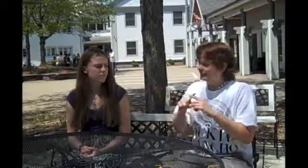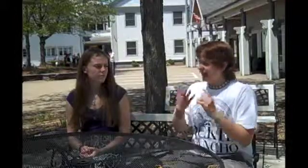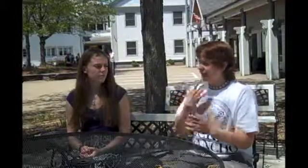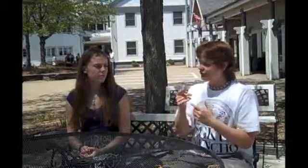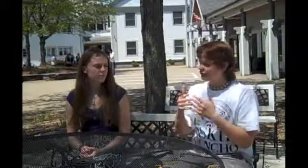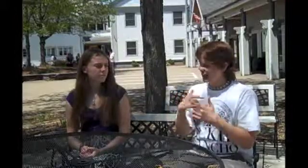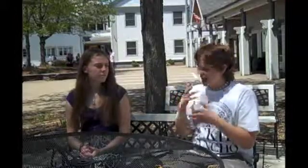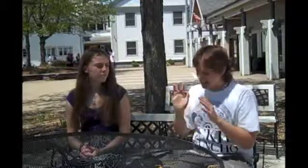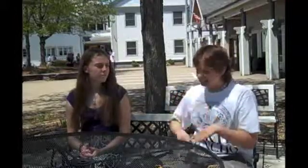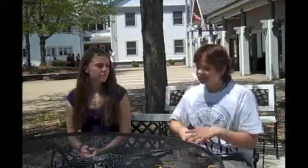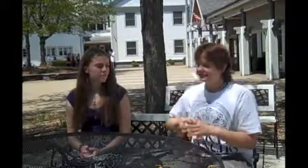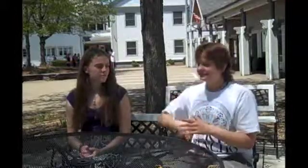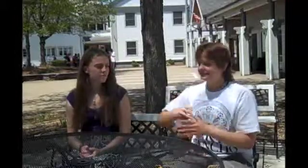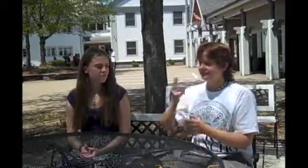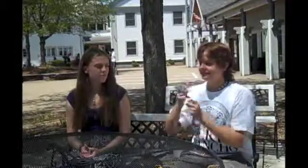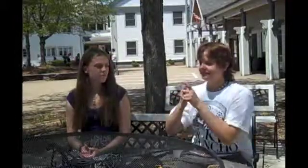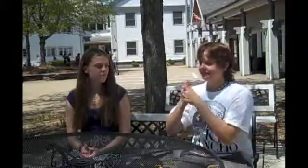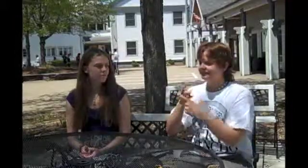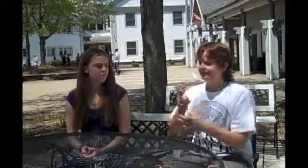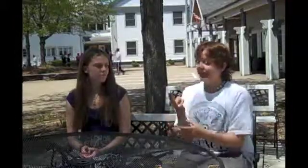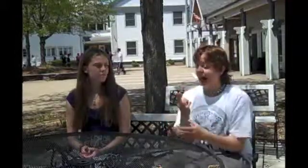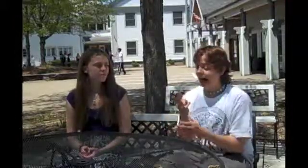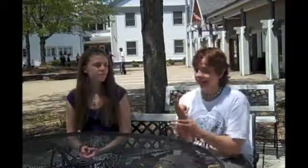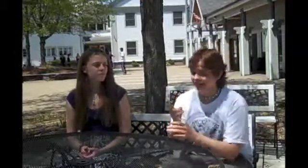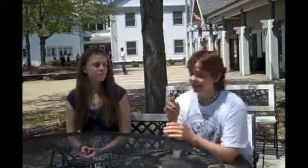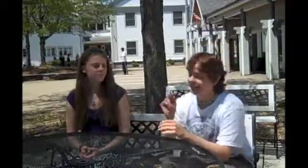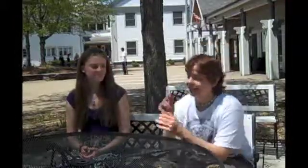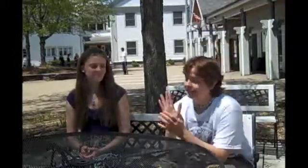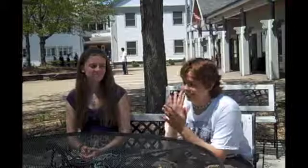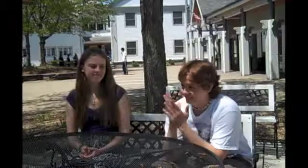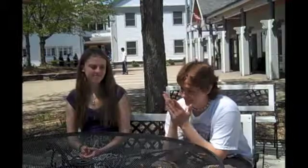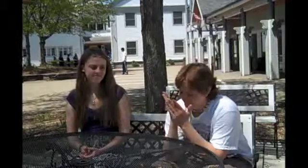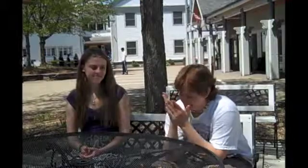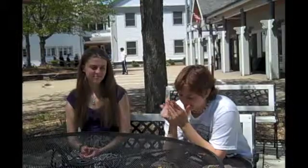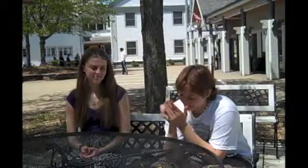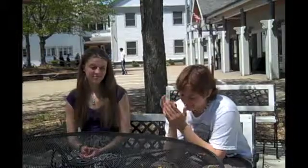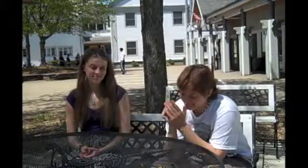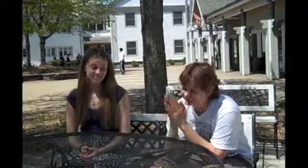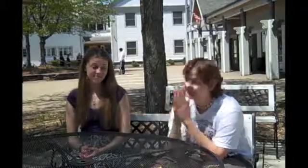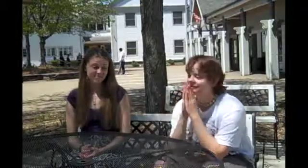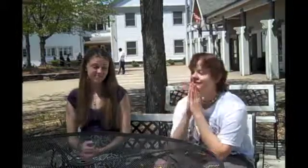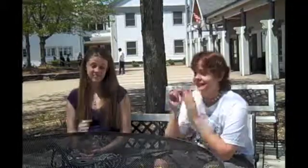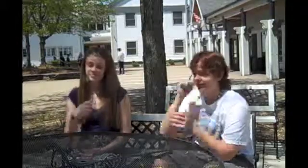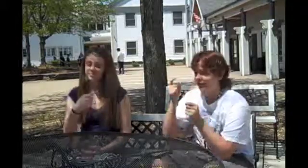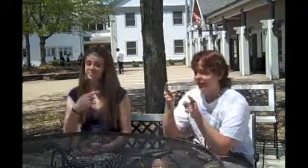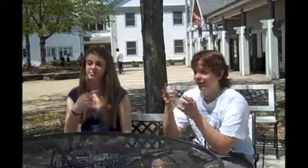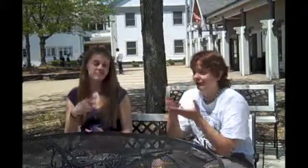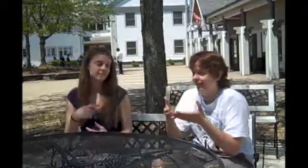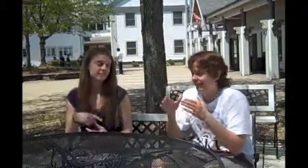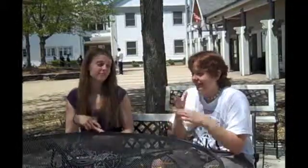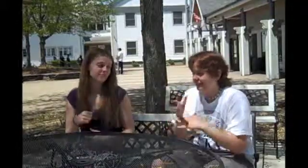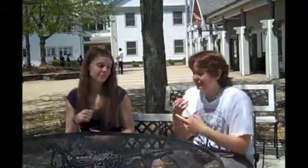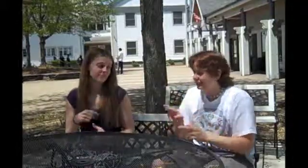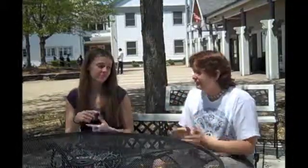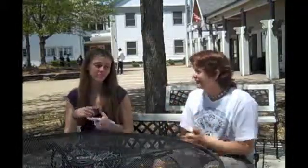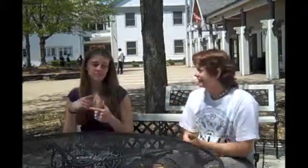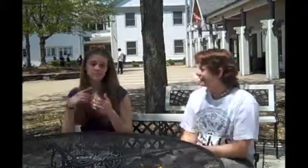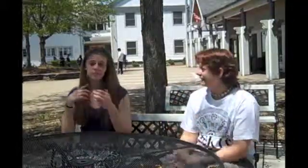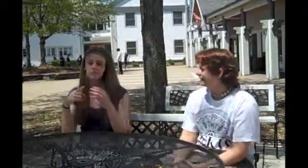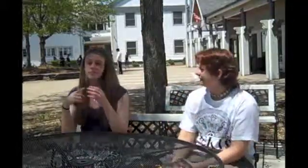looked in, they were all gray, so I assumed that they were dead. I picked one up with a fork and it swiveled off my fork. It freaked me out.